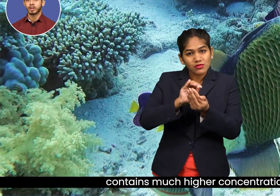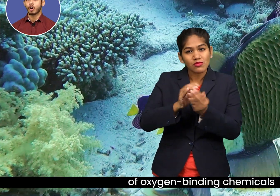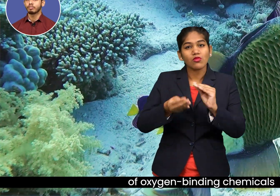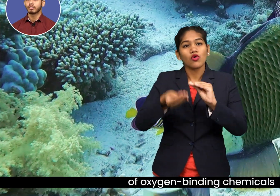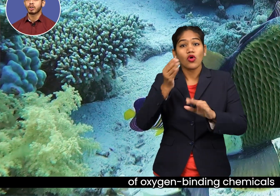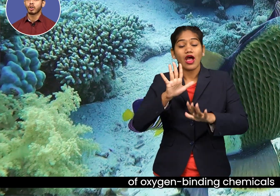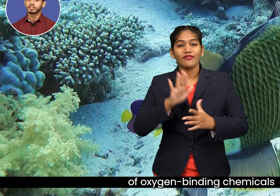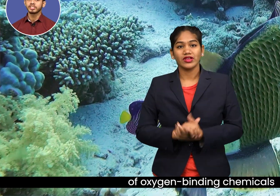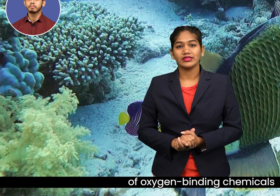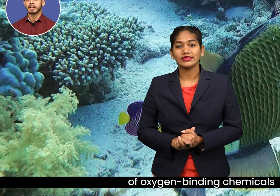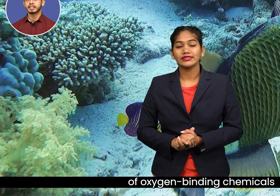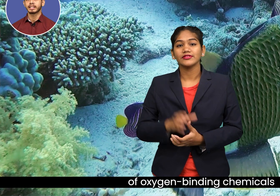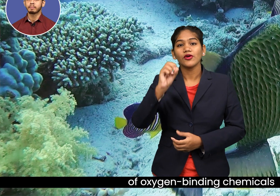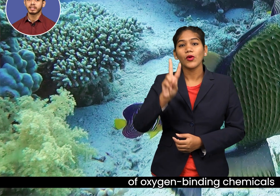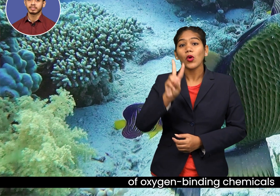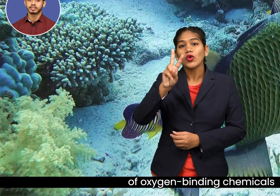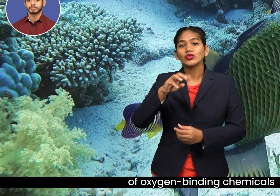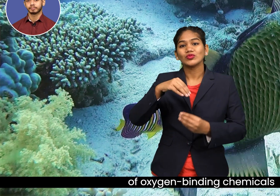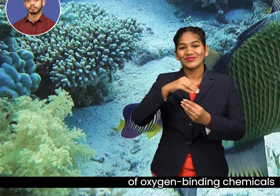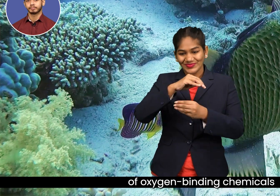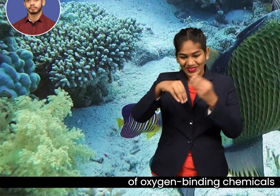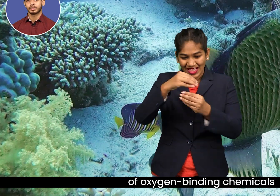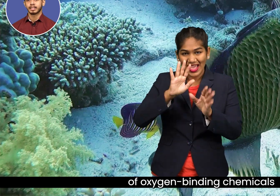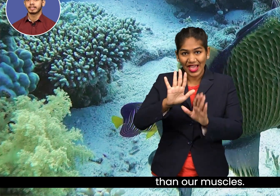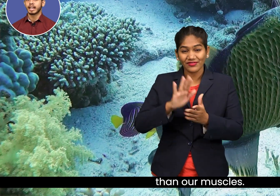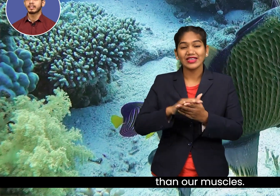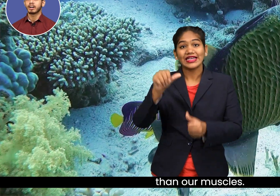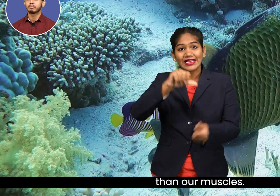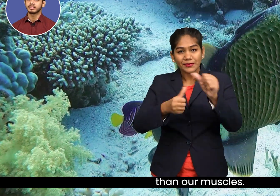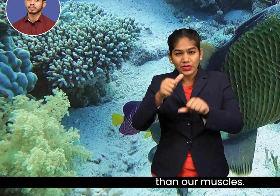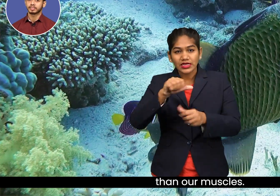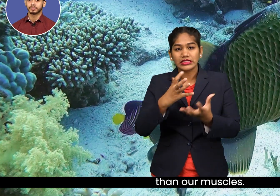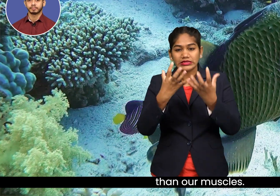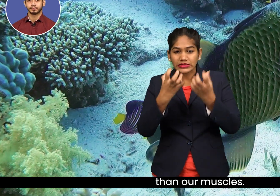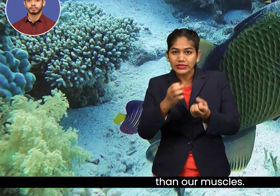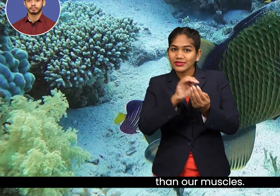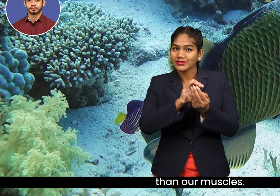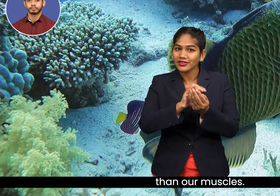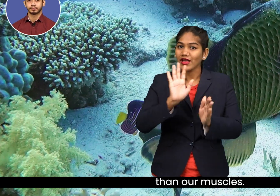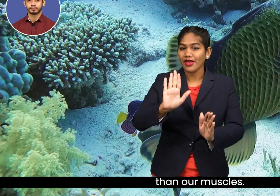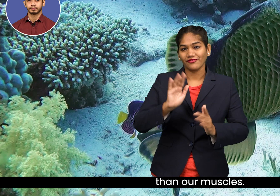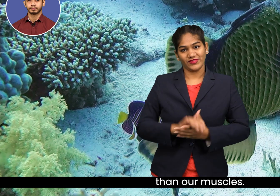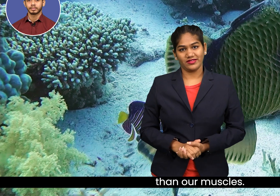concentration of oxygen binding chemicals than our muscles.